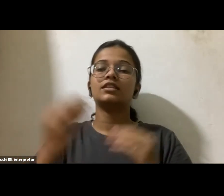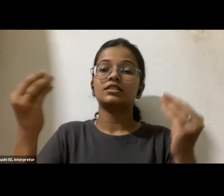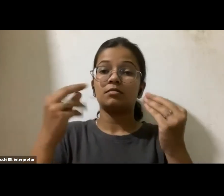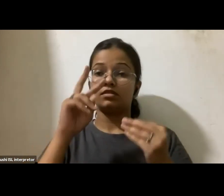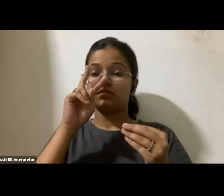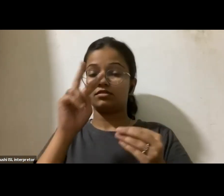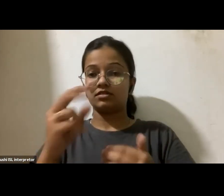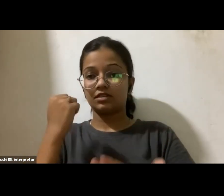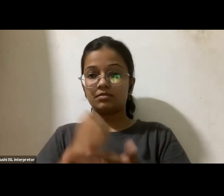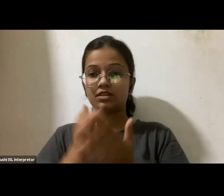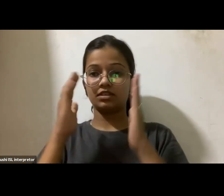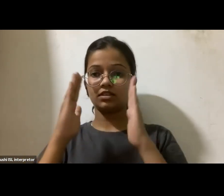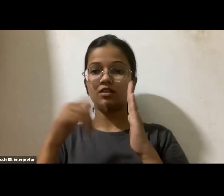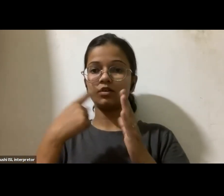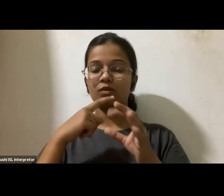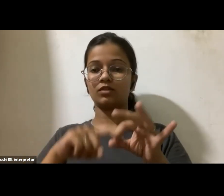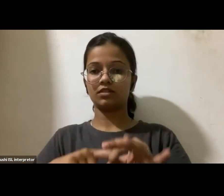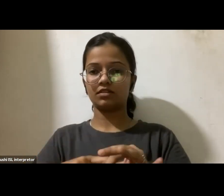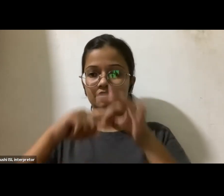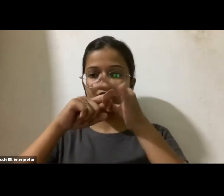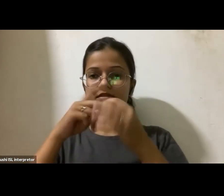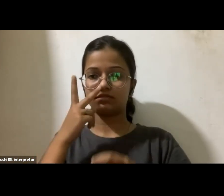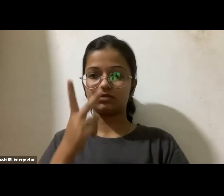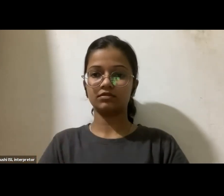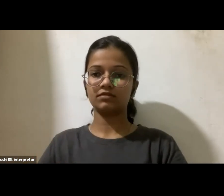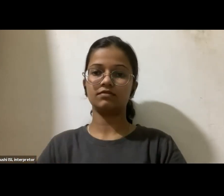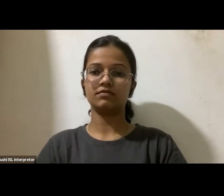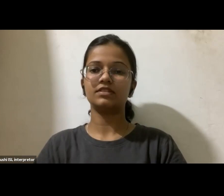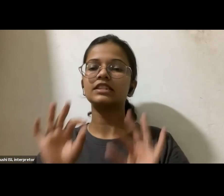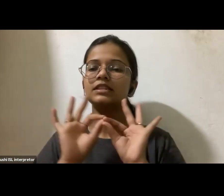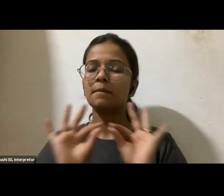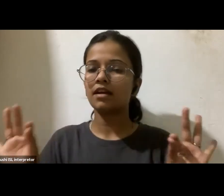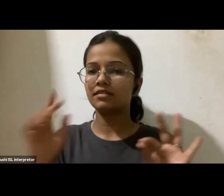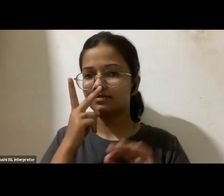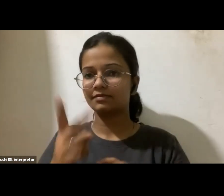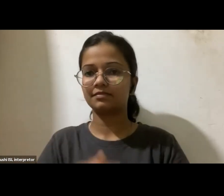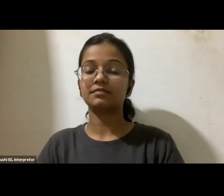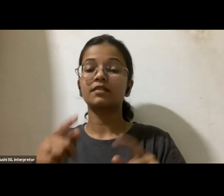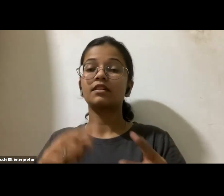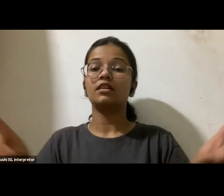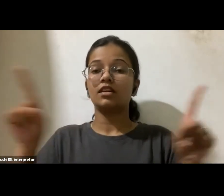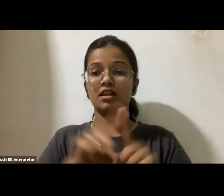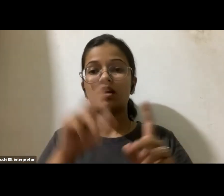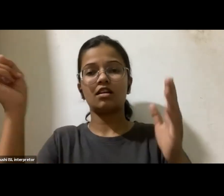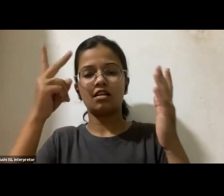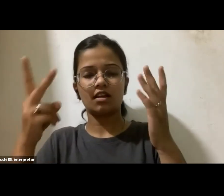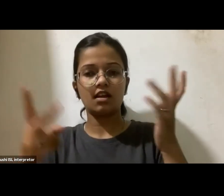looked coy and like, simple. So there are